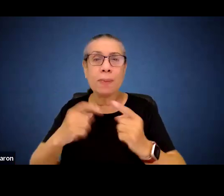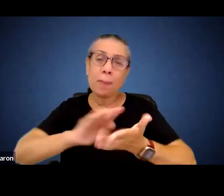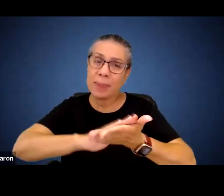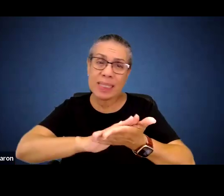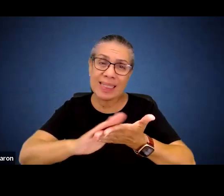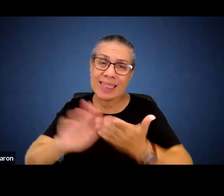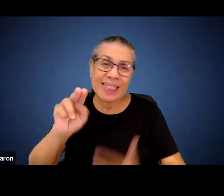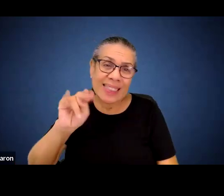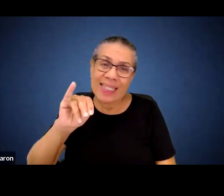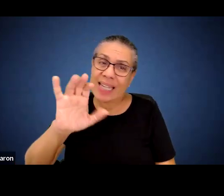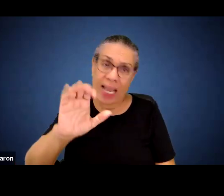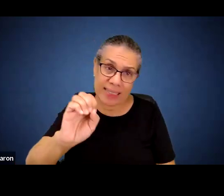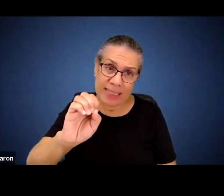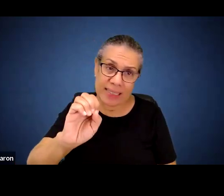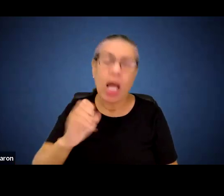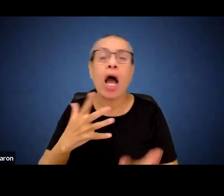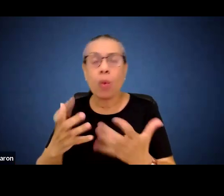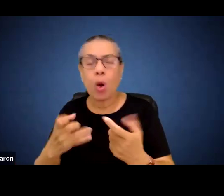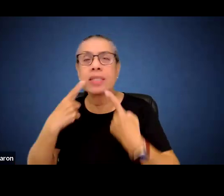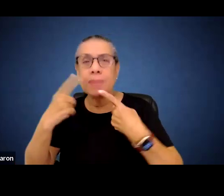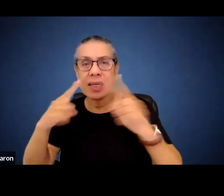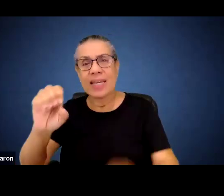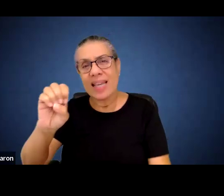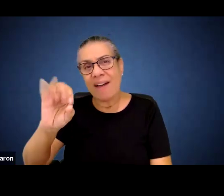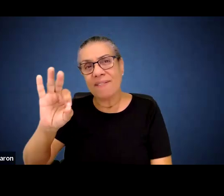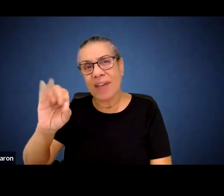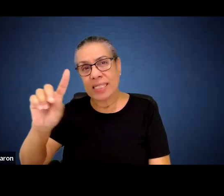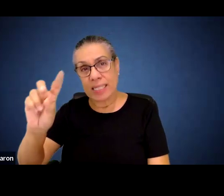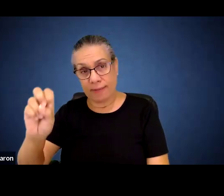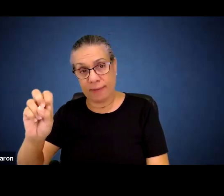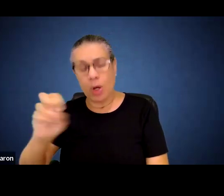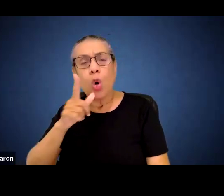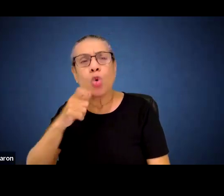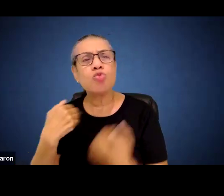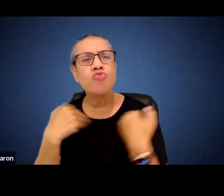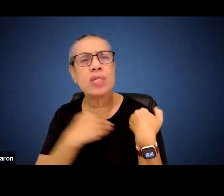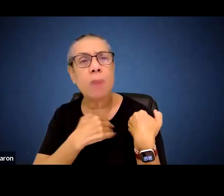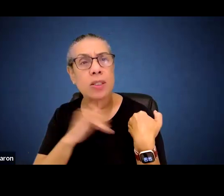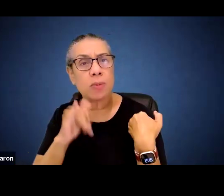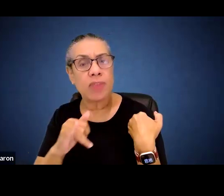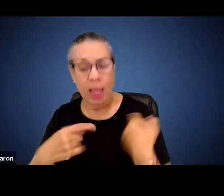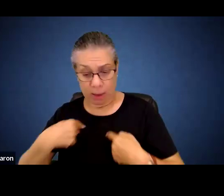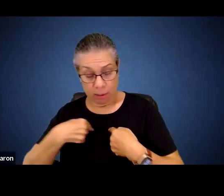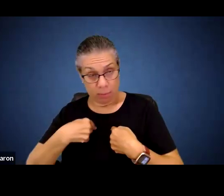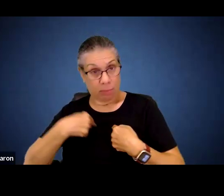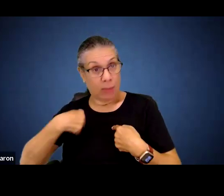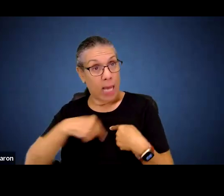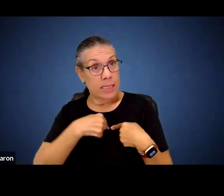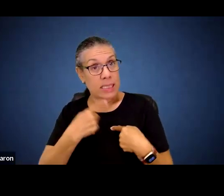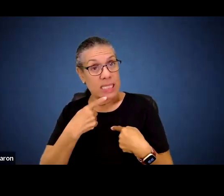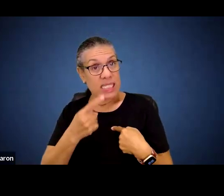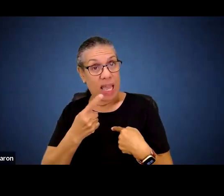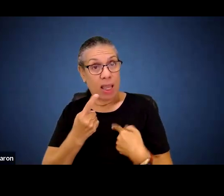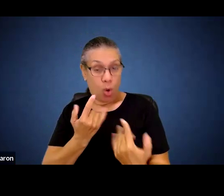it's about being effective. And the question is that our responsibility to say, after